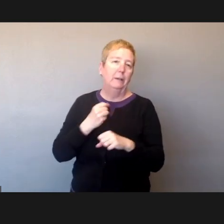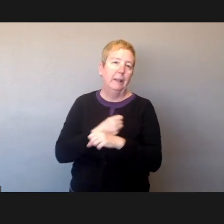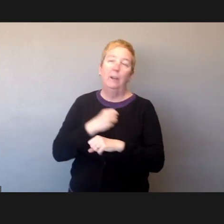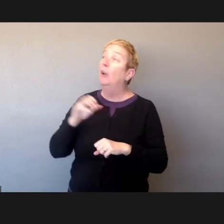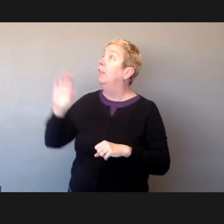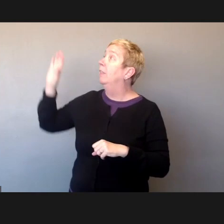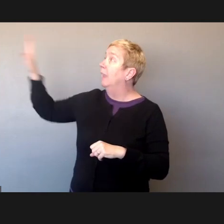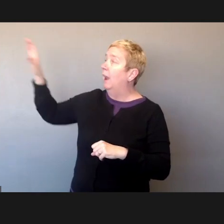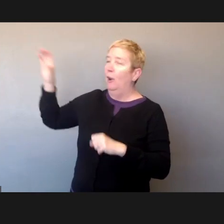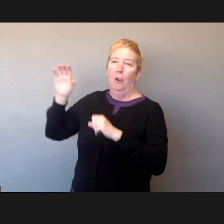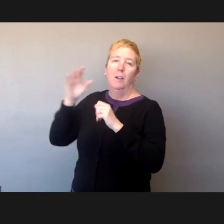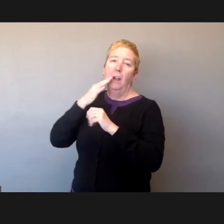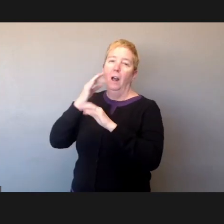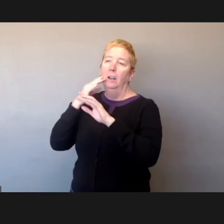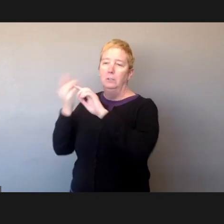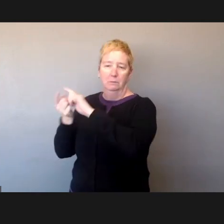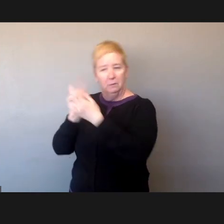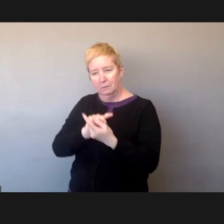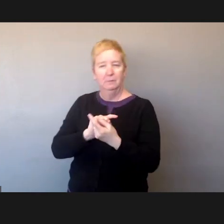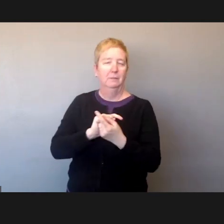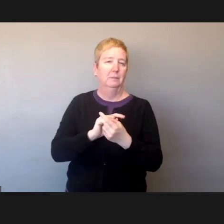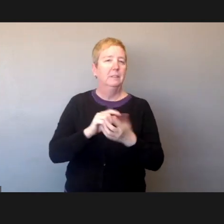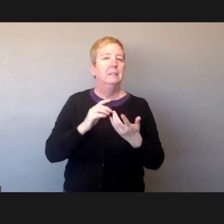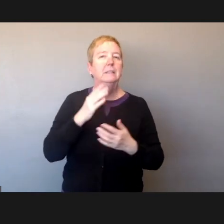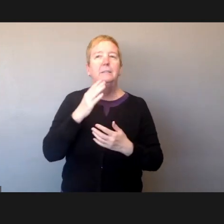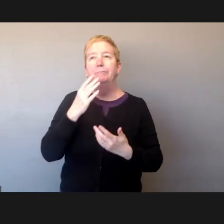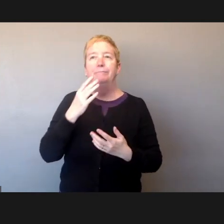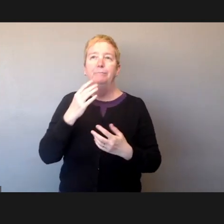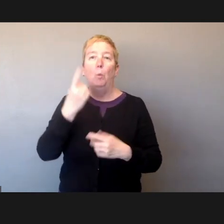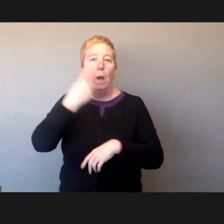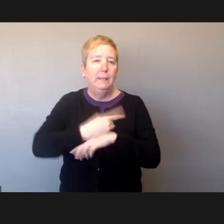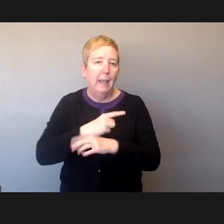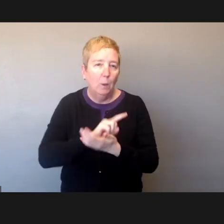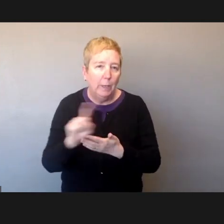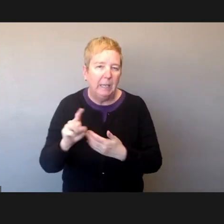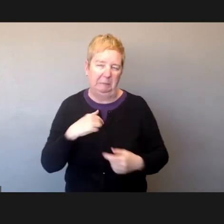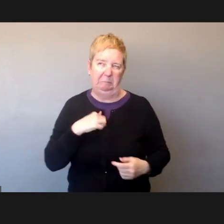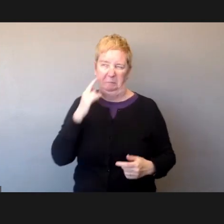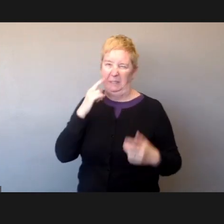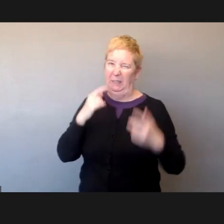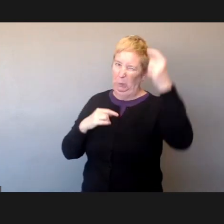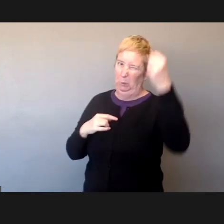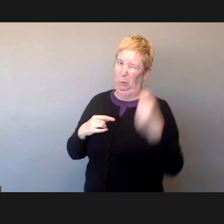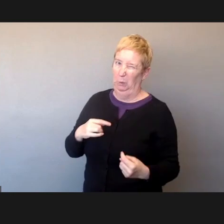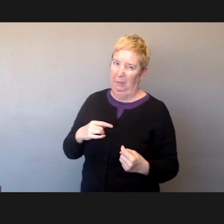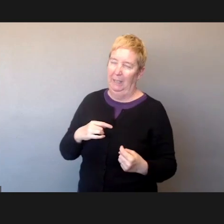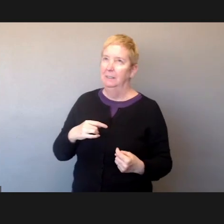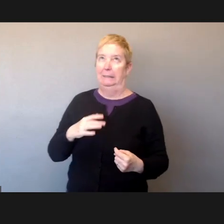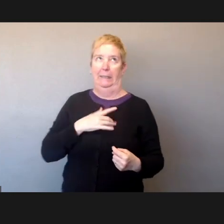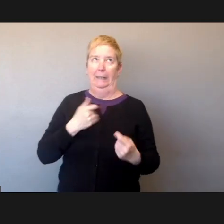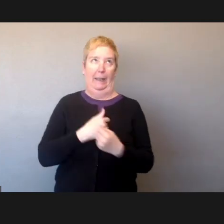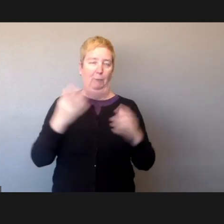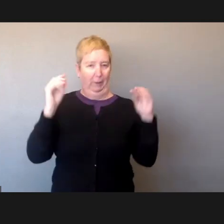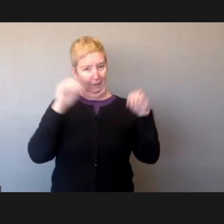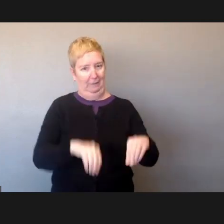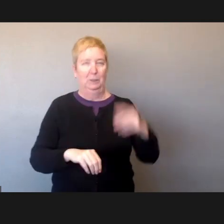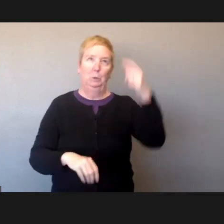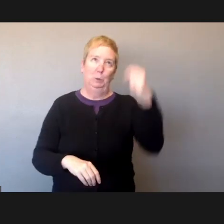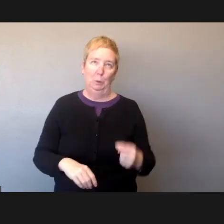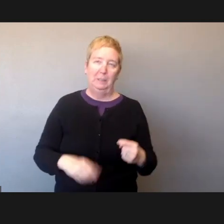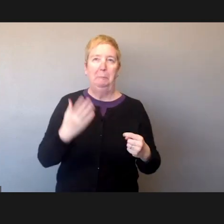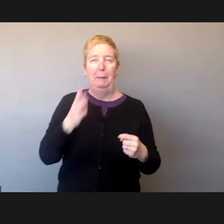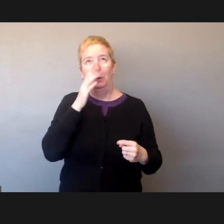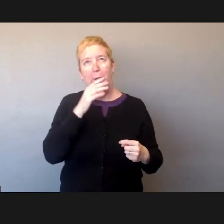map someday every week, in all likelihood Tuesday, but we do everything on Tuesday now, so we may spread some things